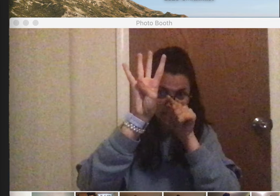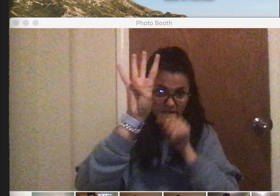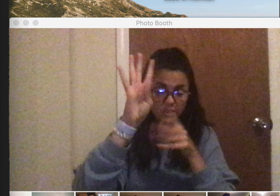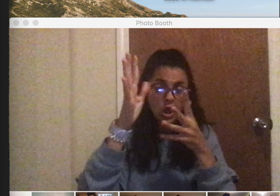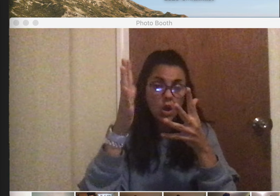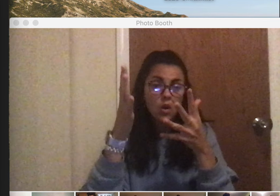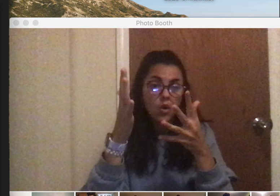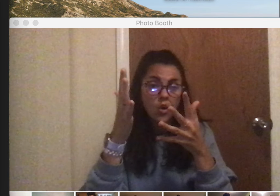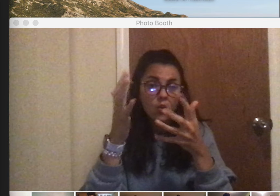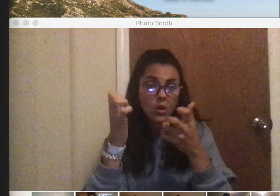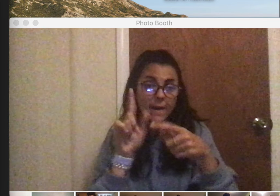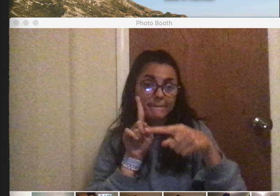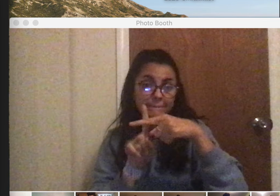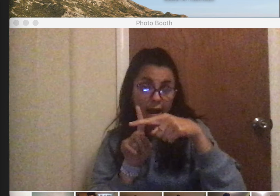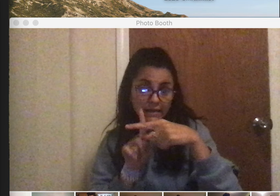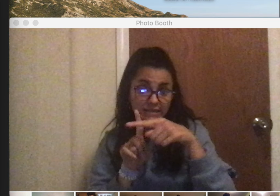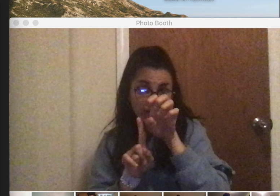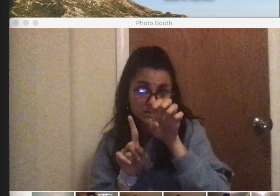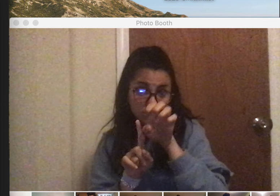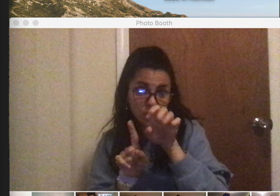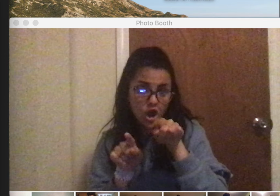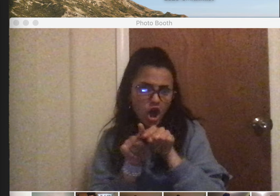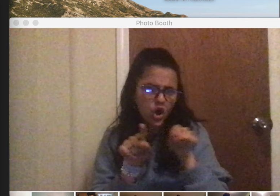simplify it as much as possible.